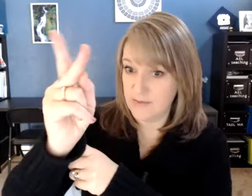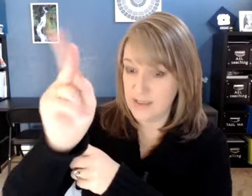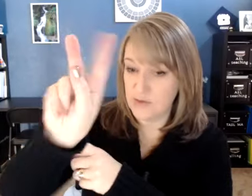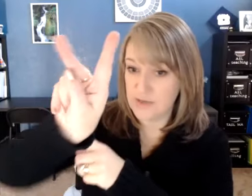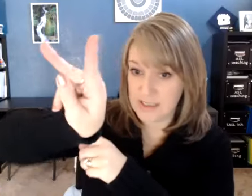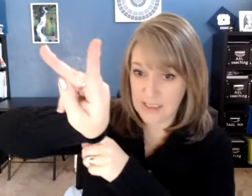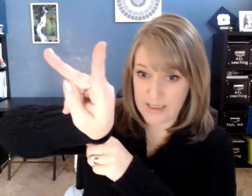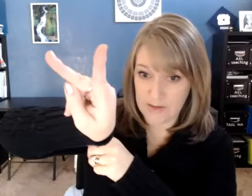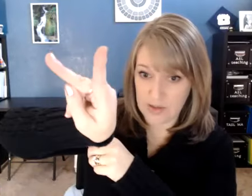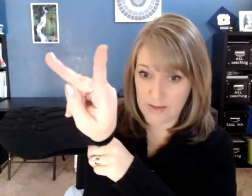an interesting hand shape.